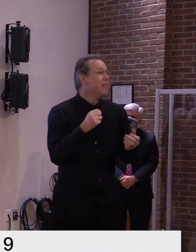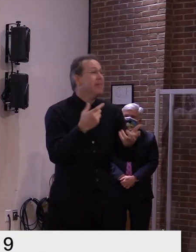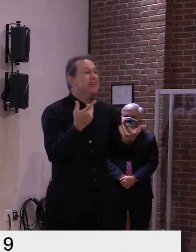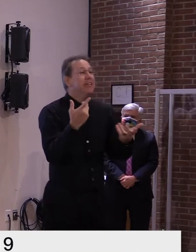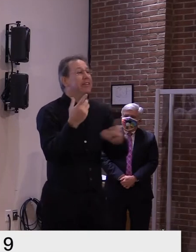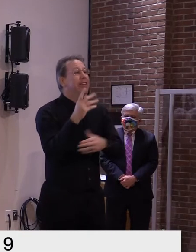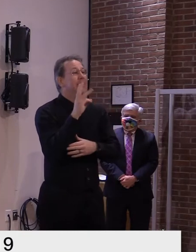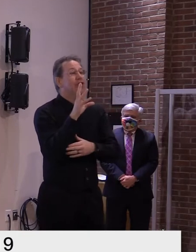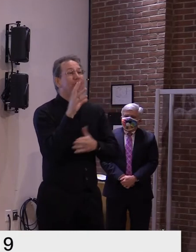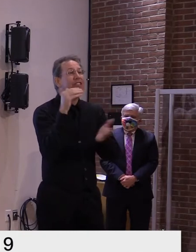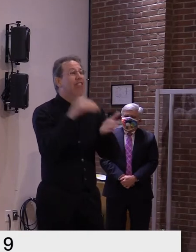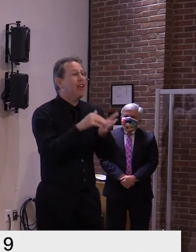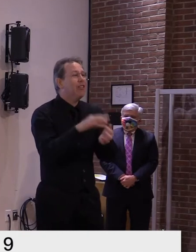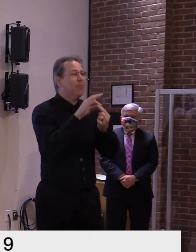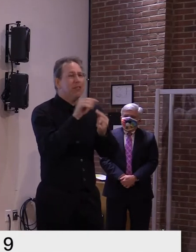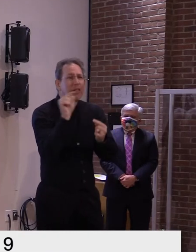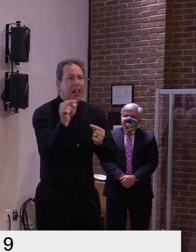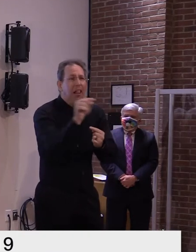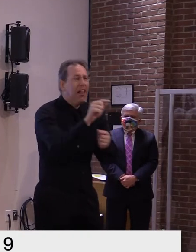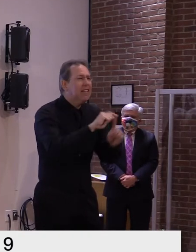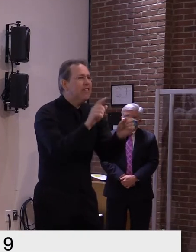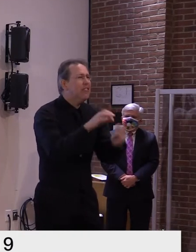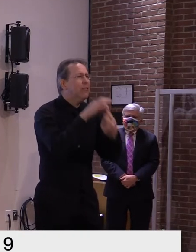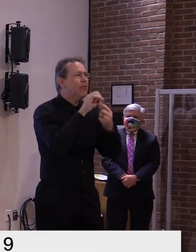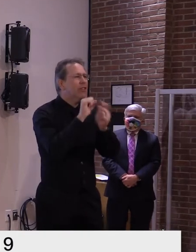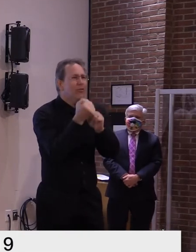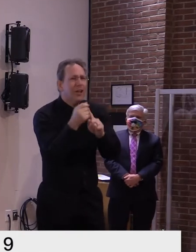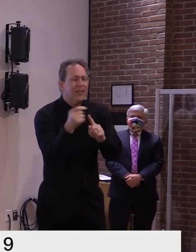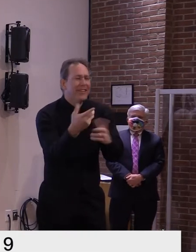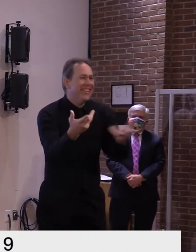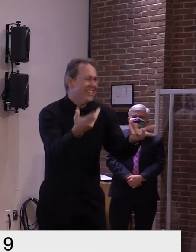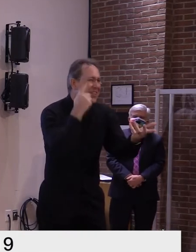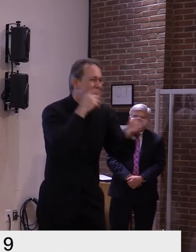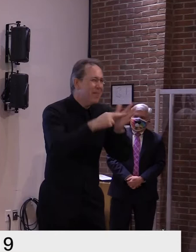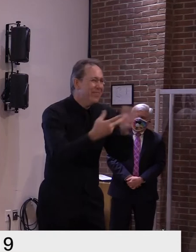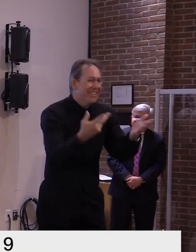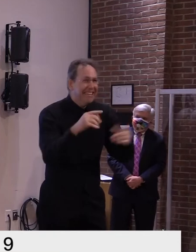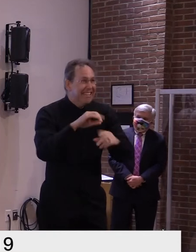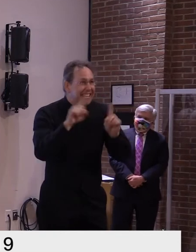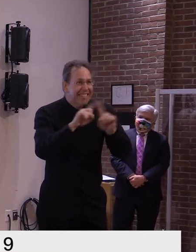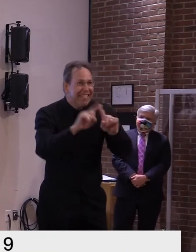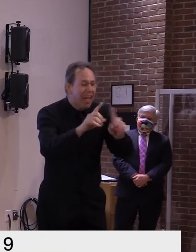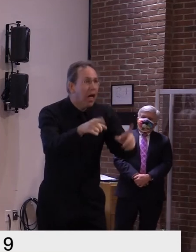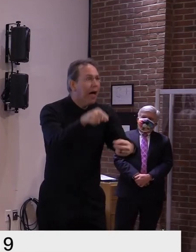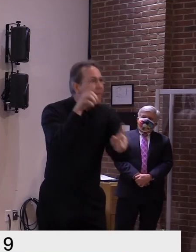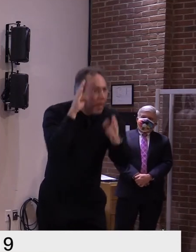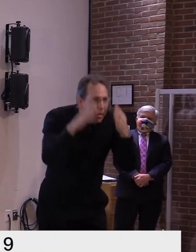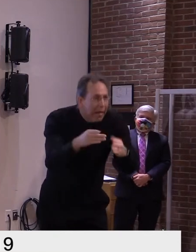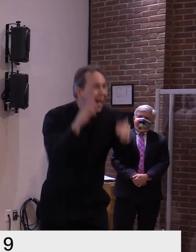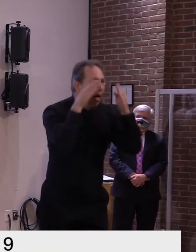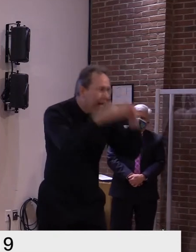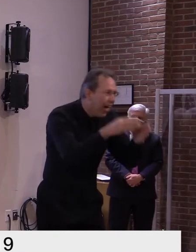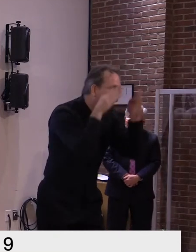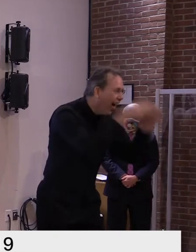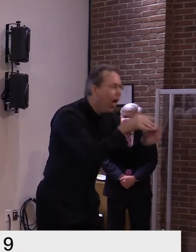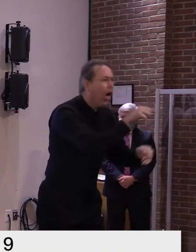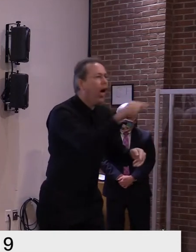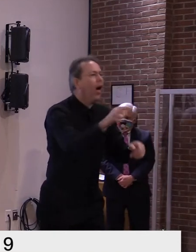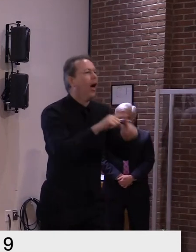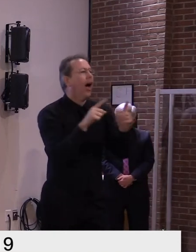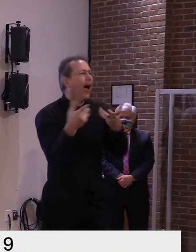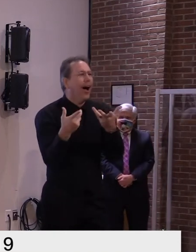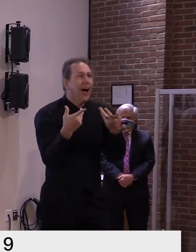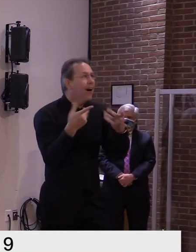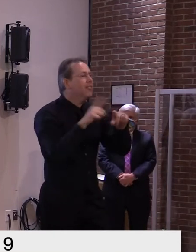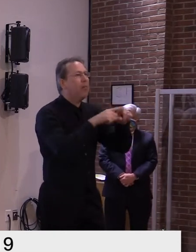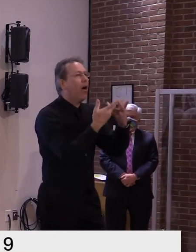situations, and that's not going to be a coherent way for us to run a large vaccination campaign to